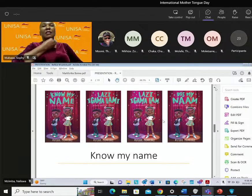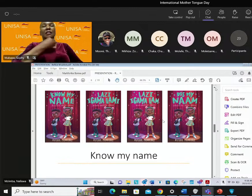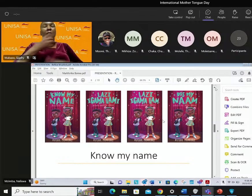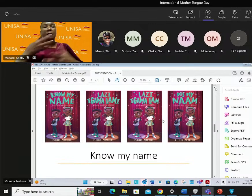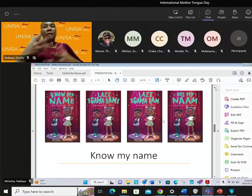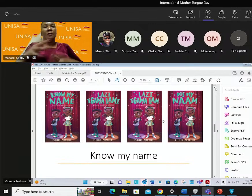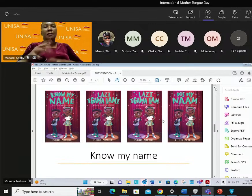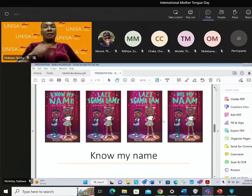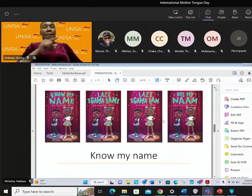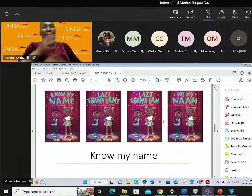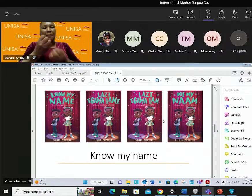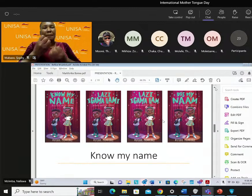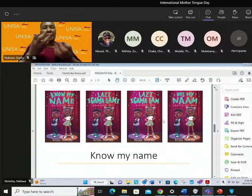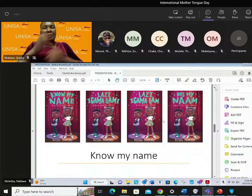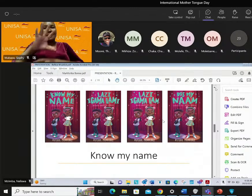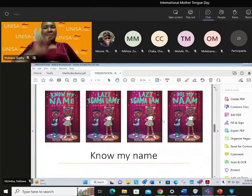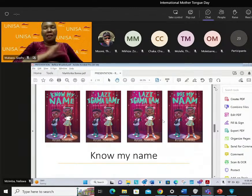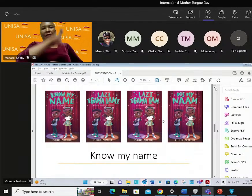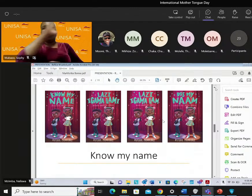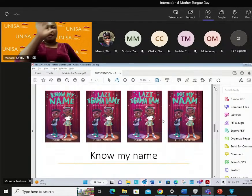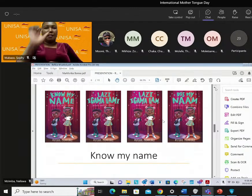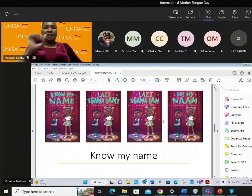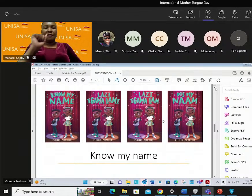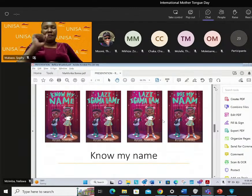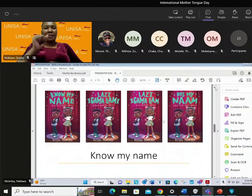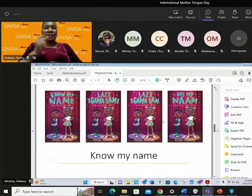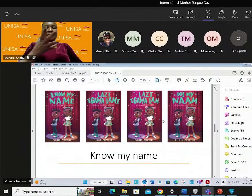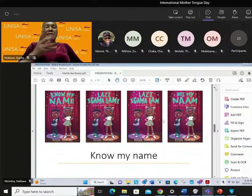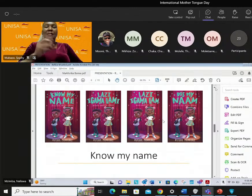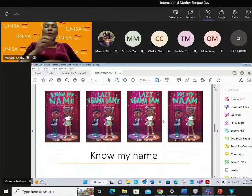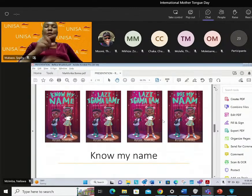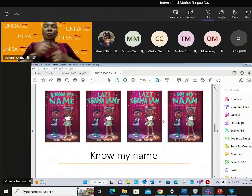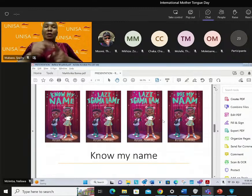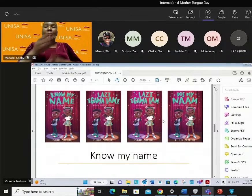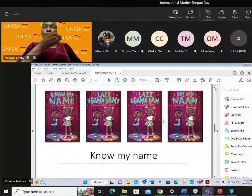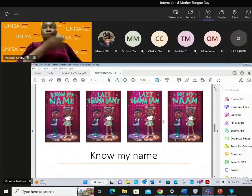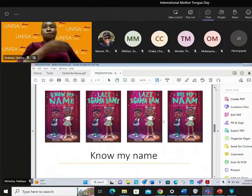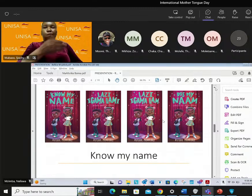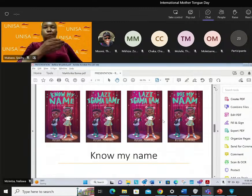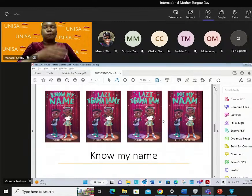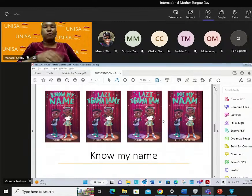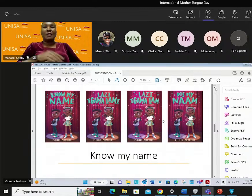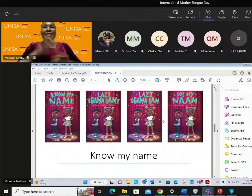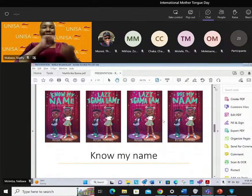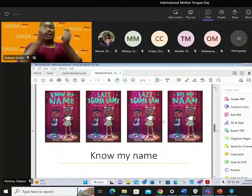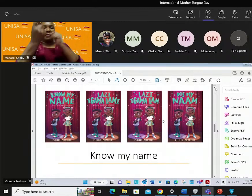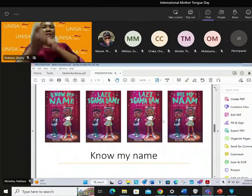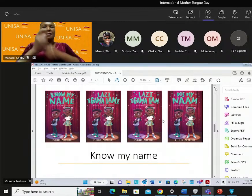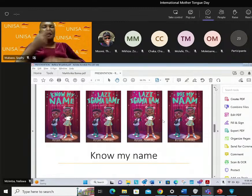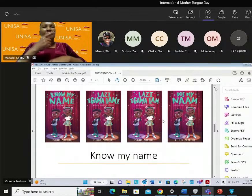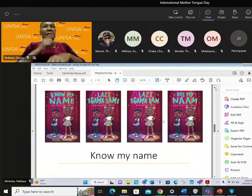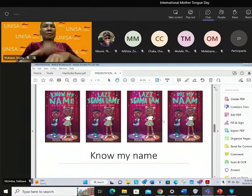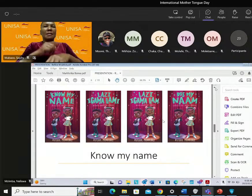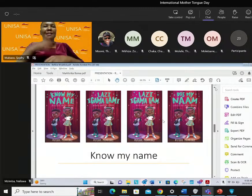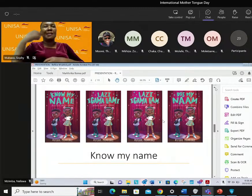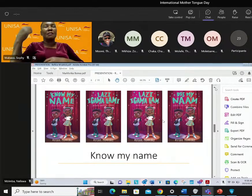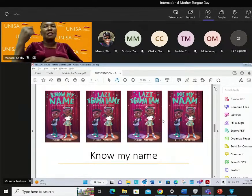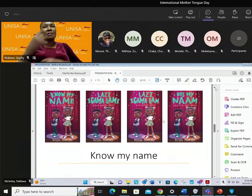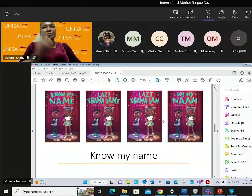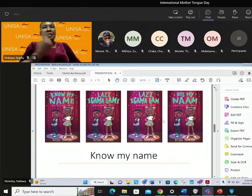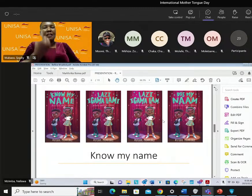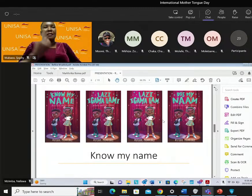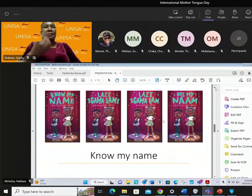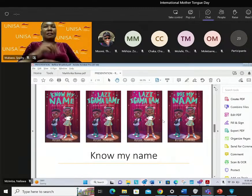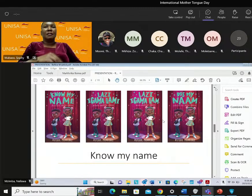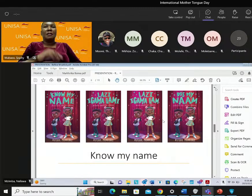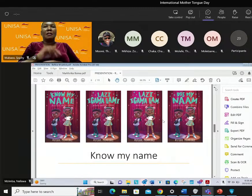lot of the South Africanisms come in there as well, which again speaks to translation. Sometimes the languages themselves become an